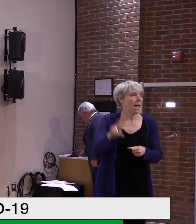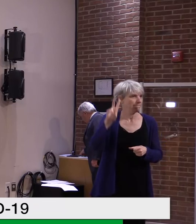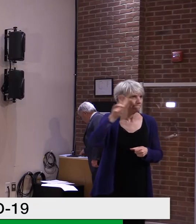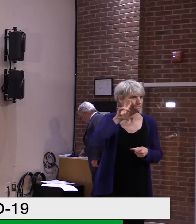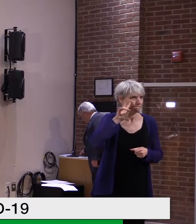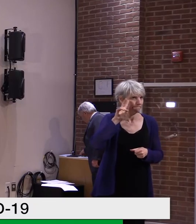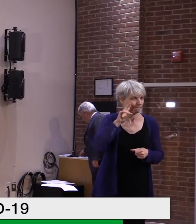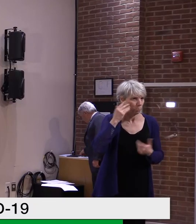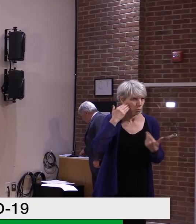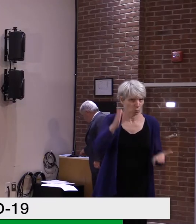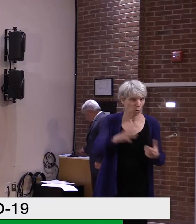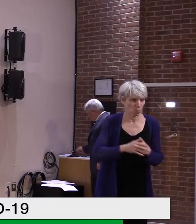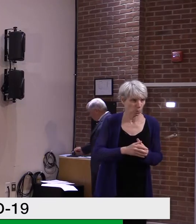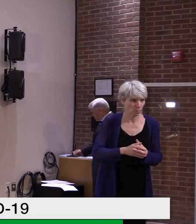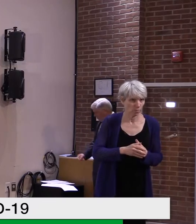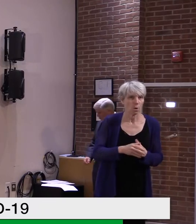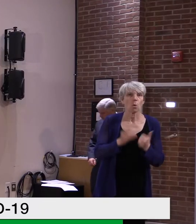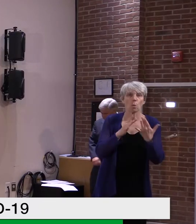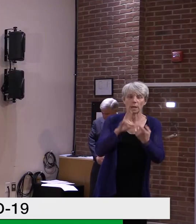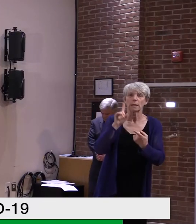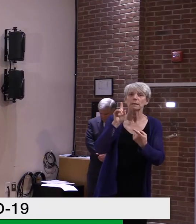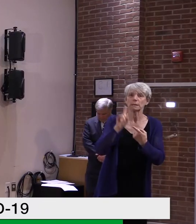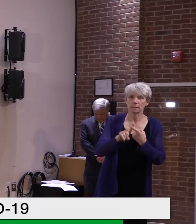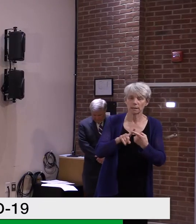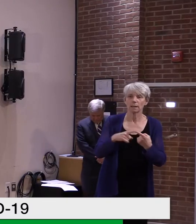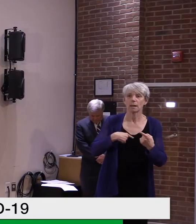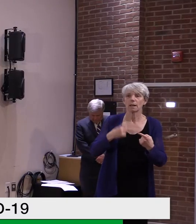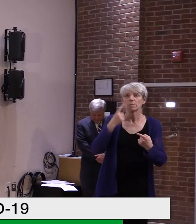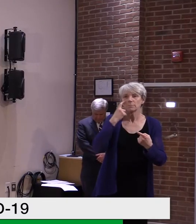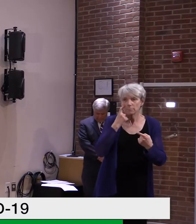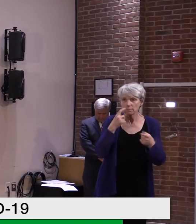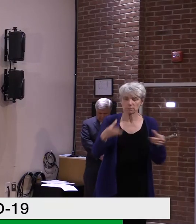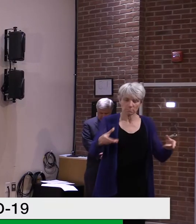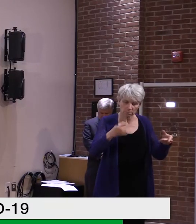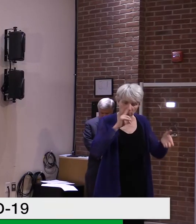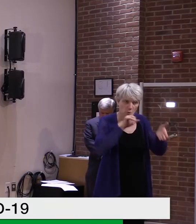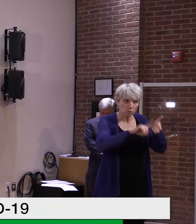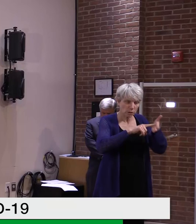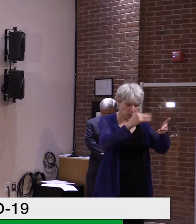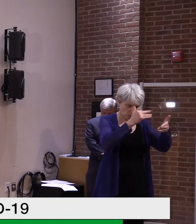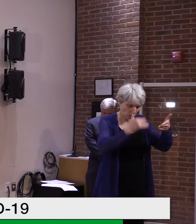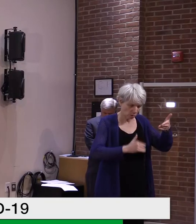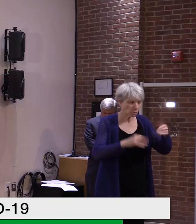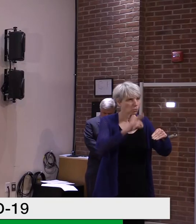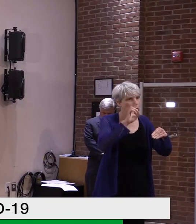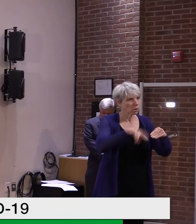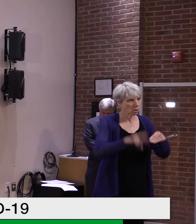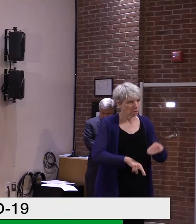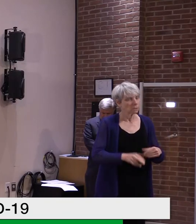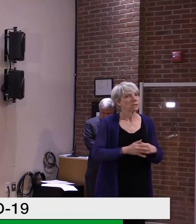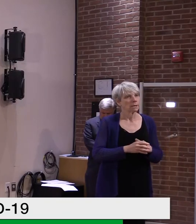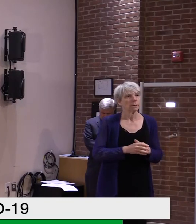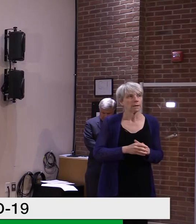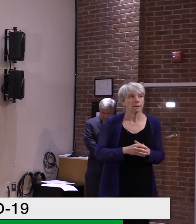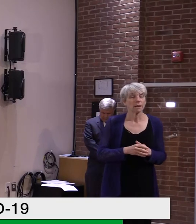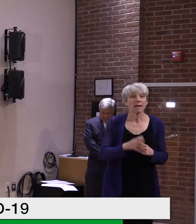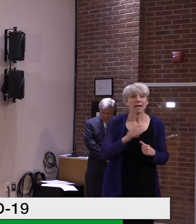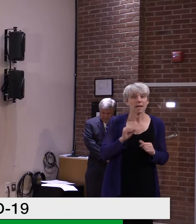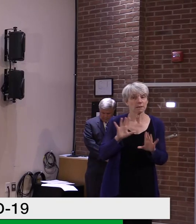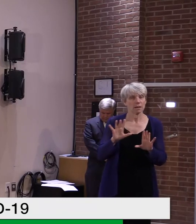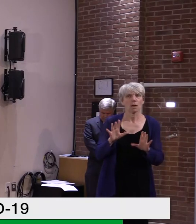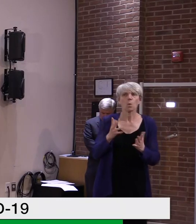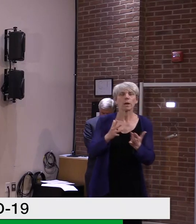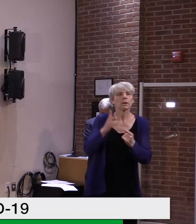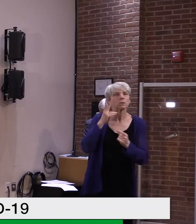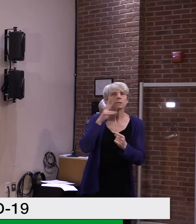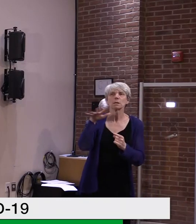ever seen until I have a chance to really evaluate it further and really let the medical